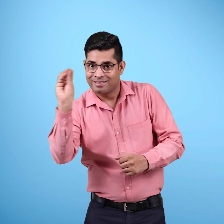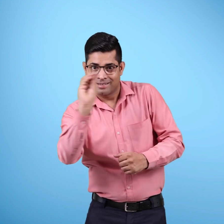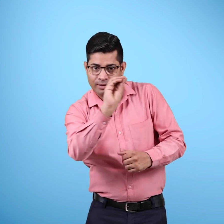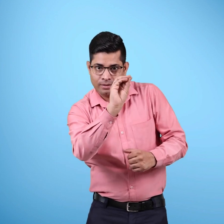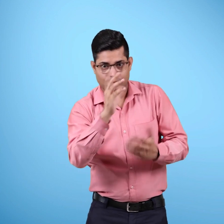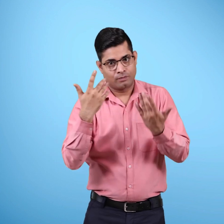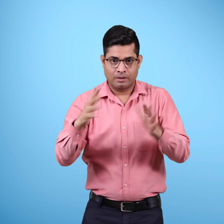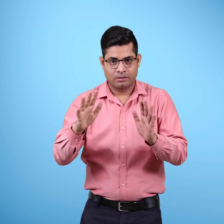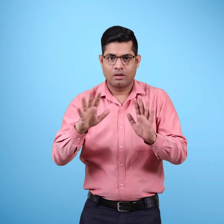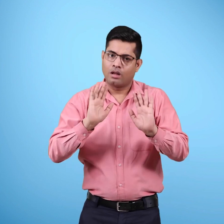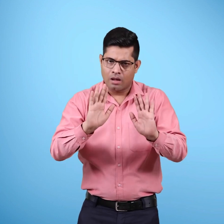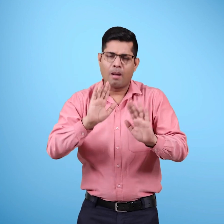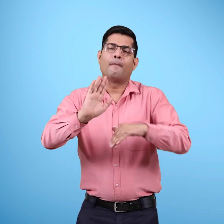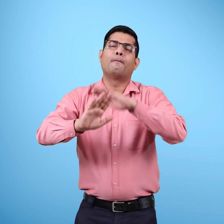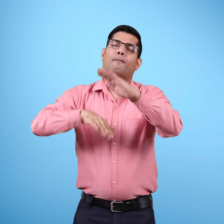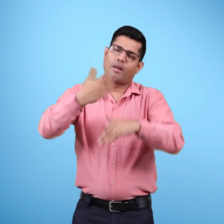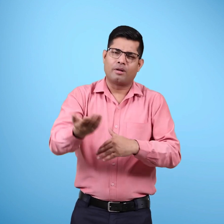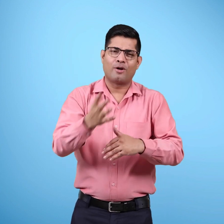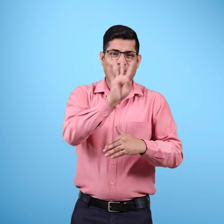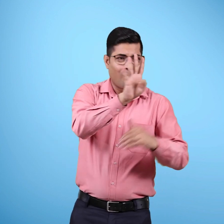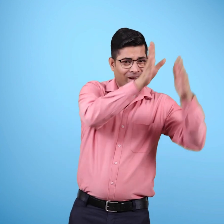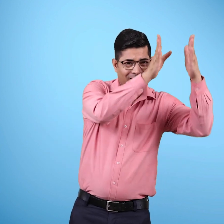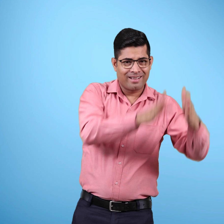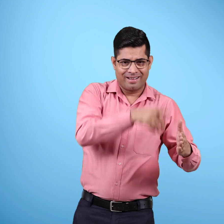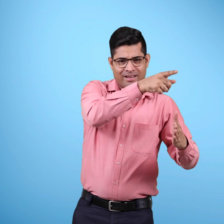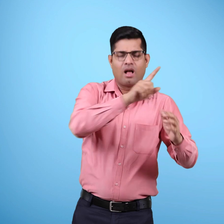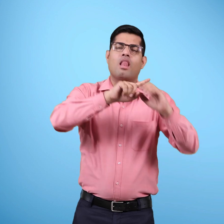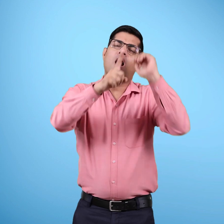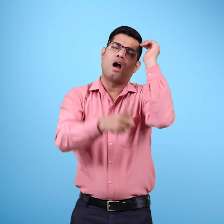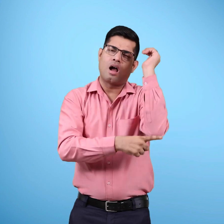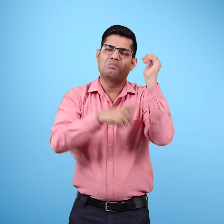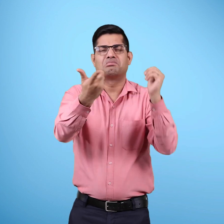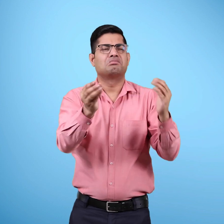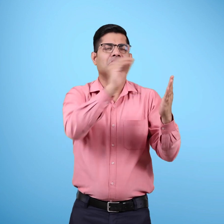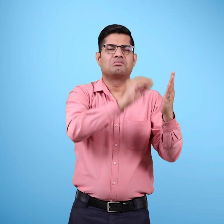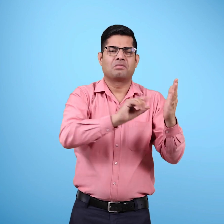Fill column 4 later after studying the section.